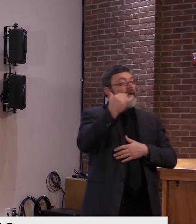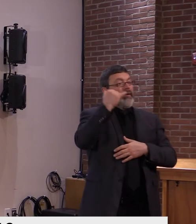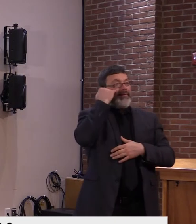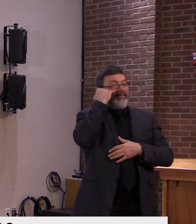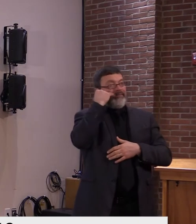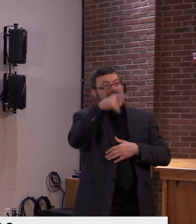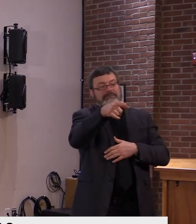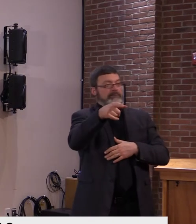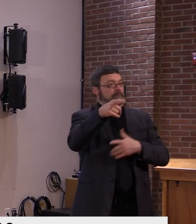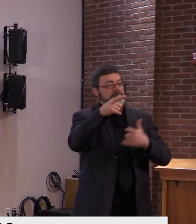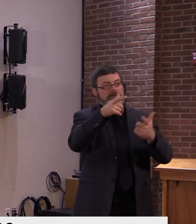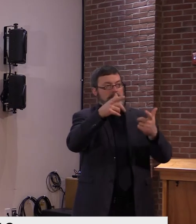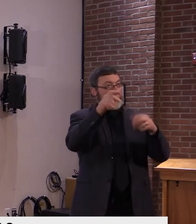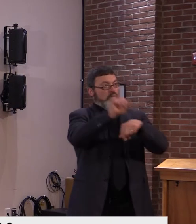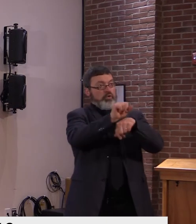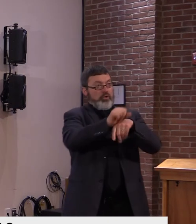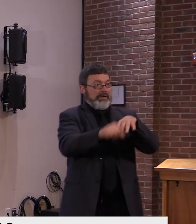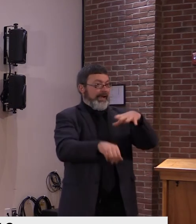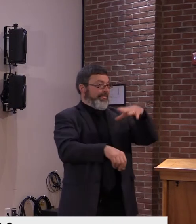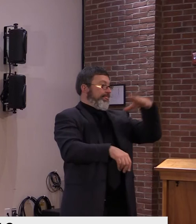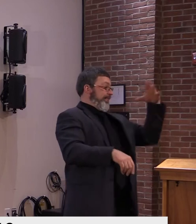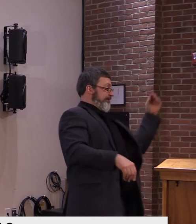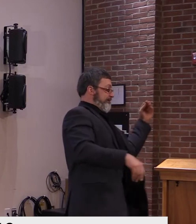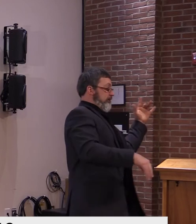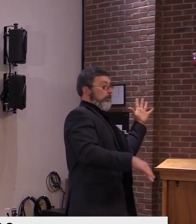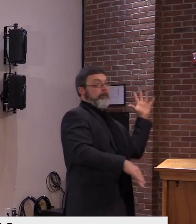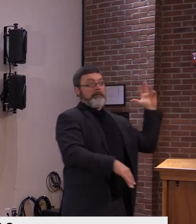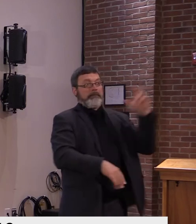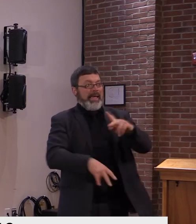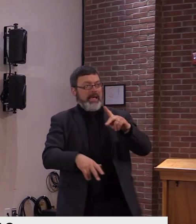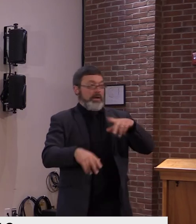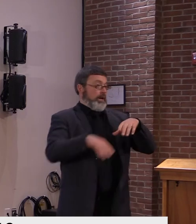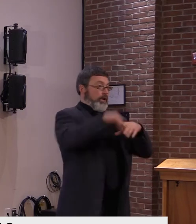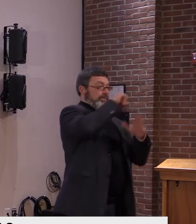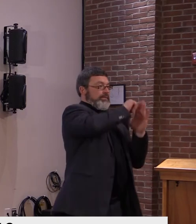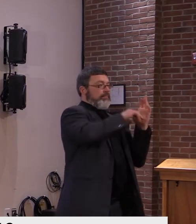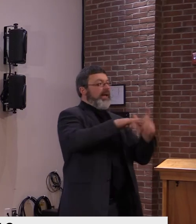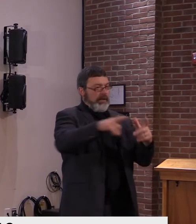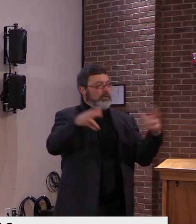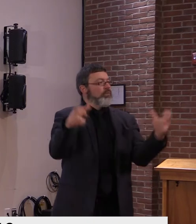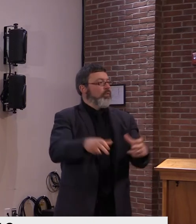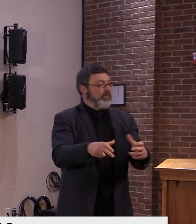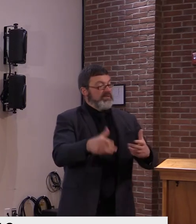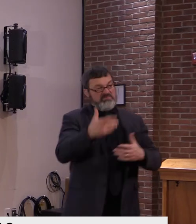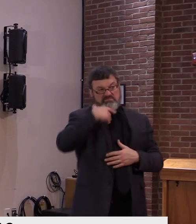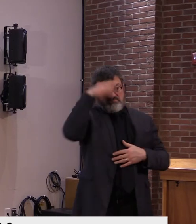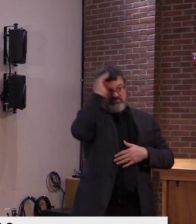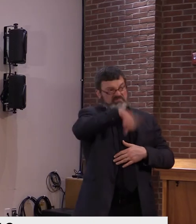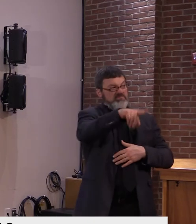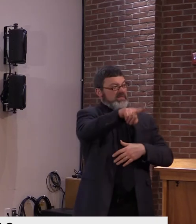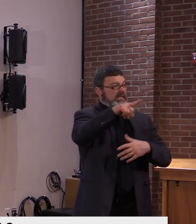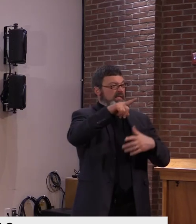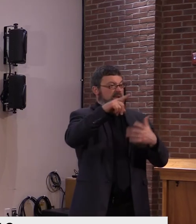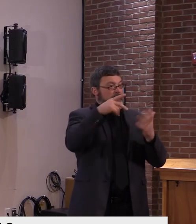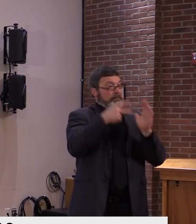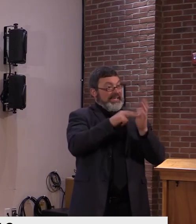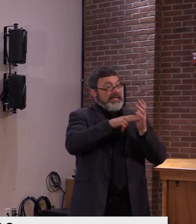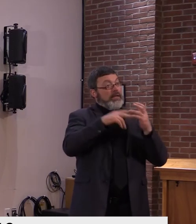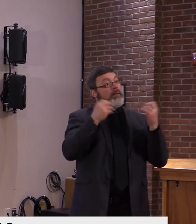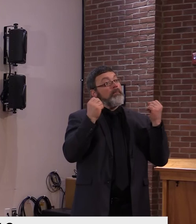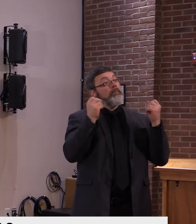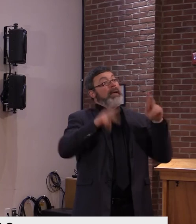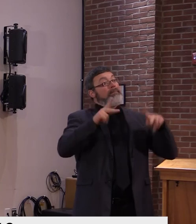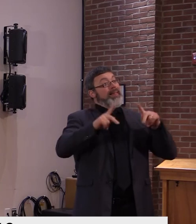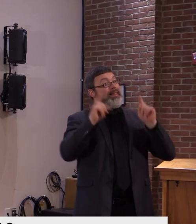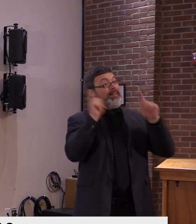Their occupancy on the chairlift has been reduced. There's a variety of different things, too many things to lay out all